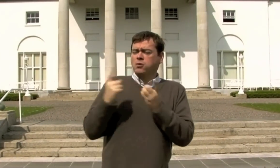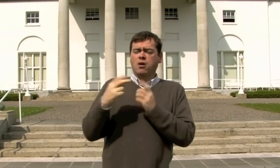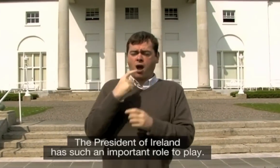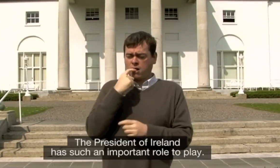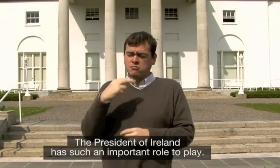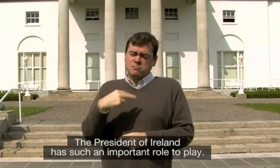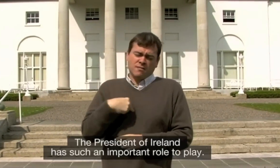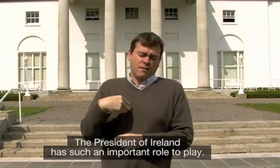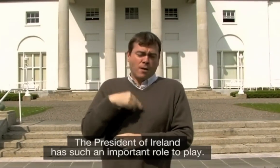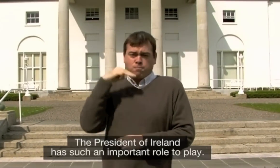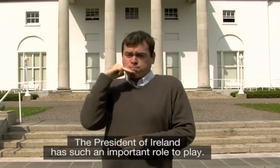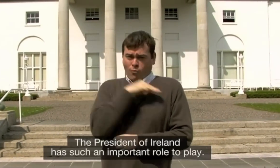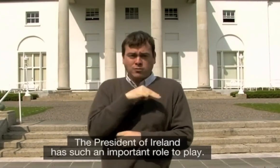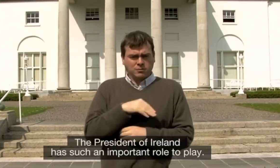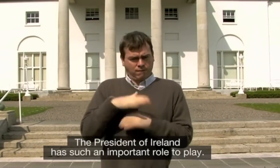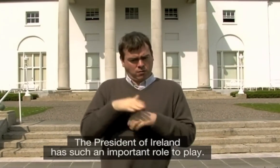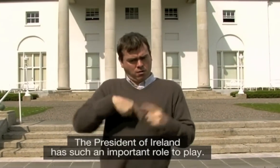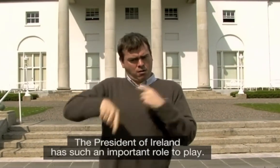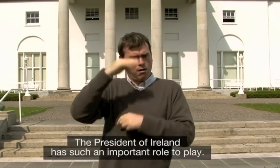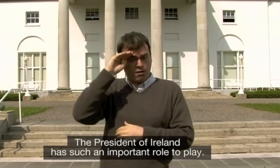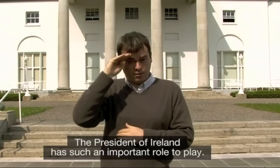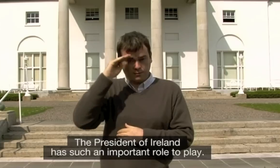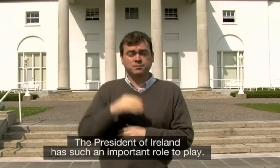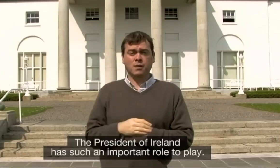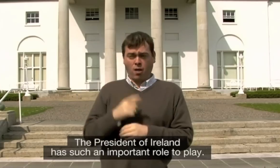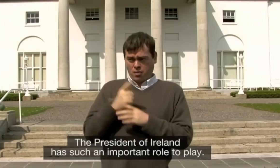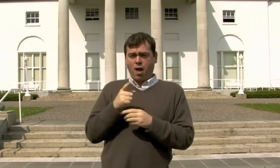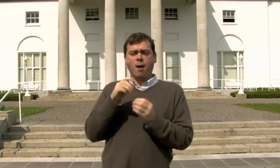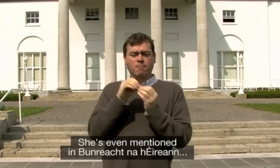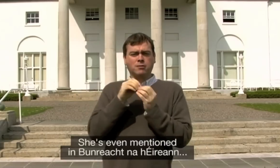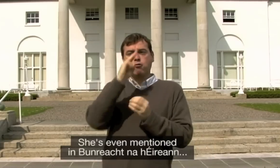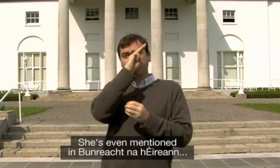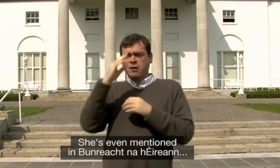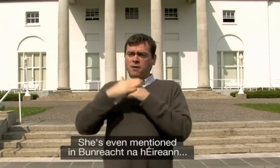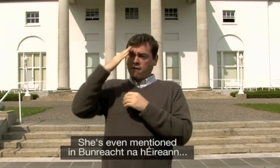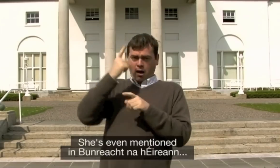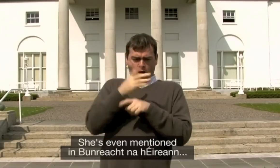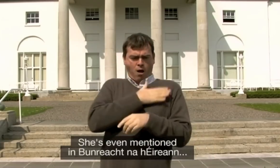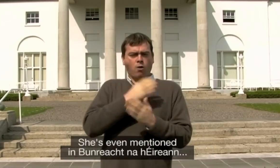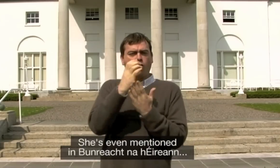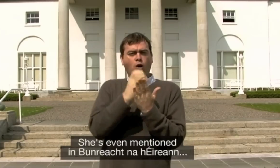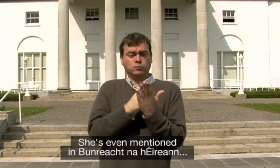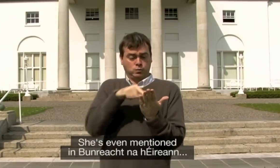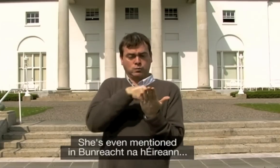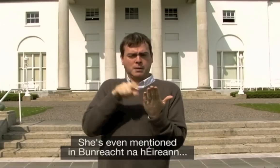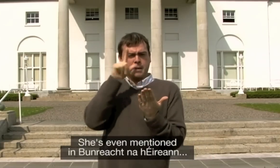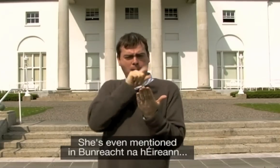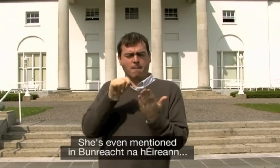The President of Ireland has such an important role to play. She's even mentioned in Bunracht na